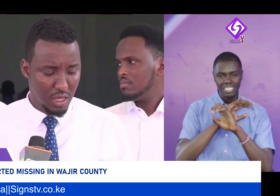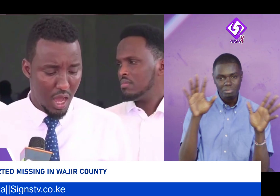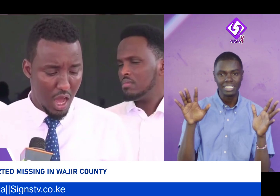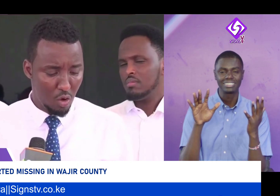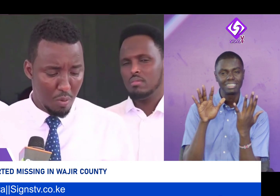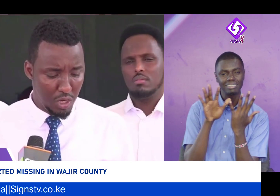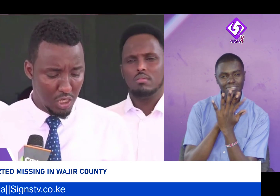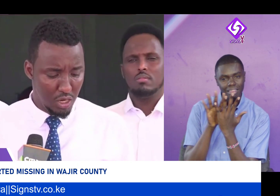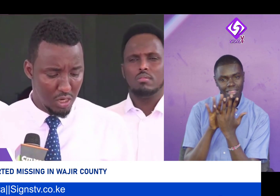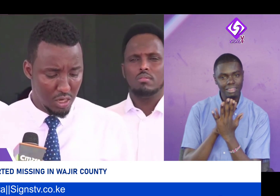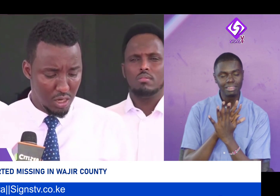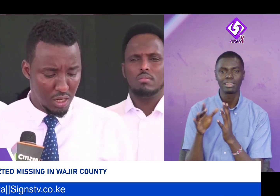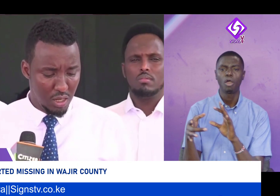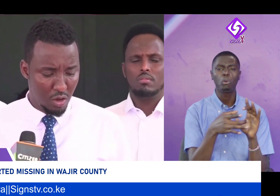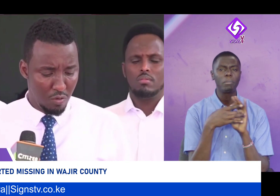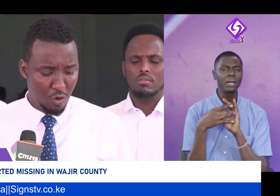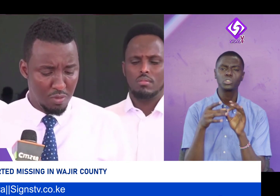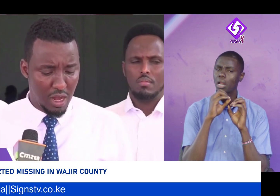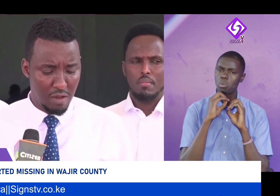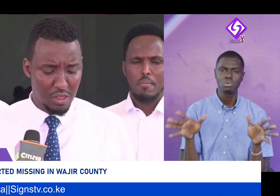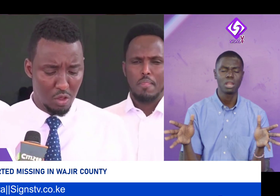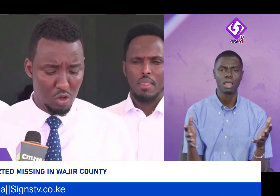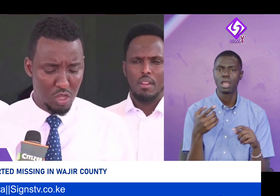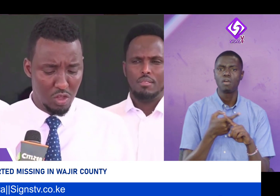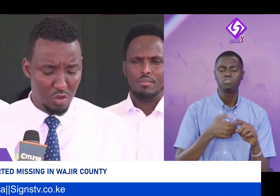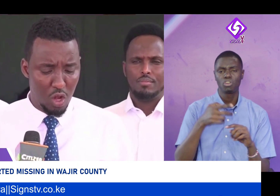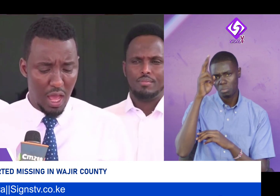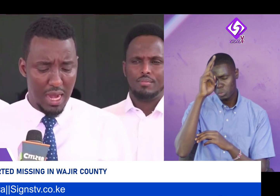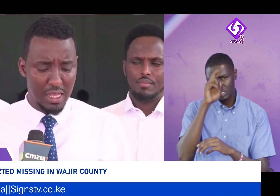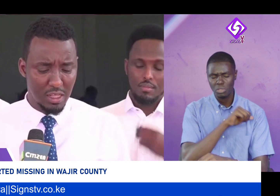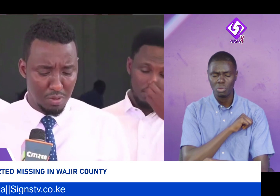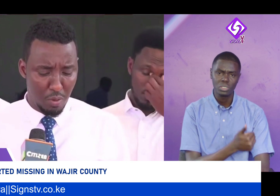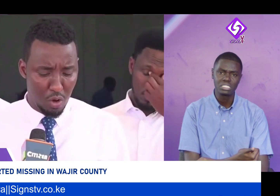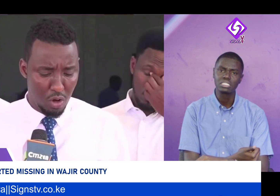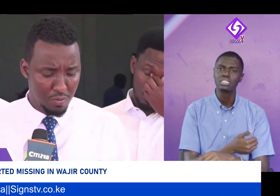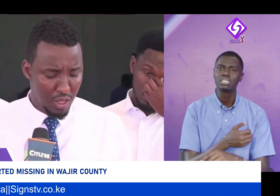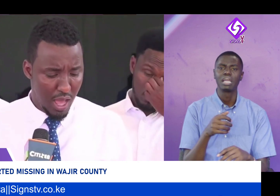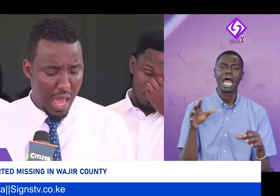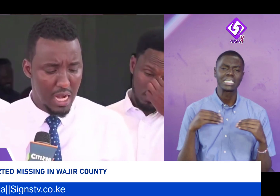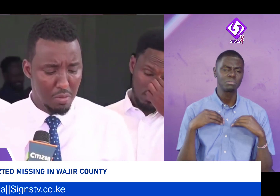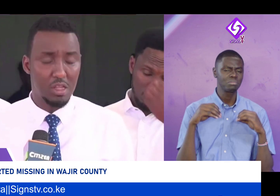and cooperation from the relevant authorities is wholly unacceptable and deeply